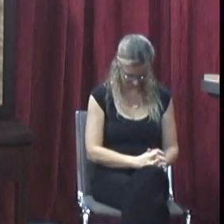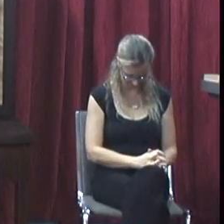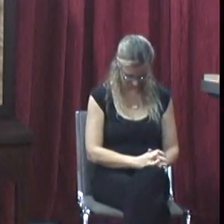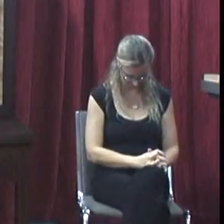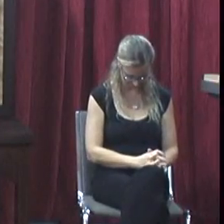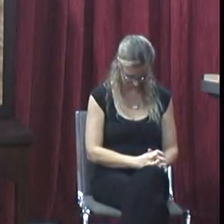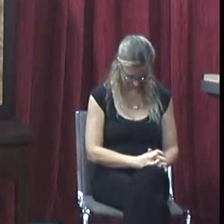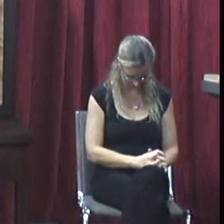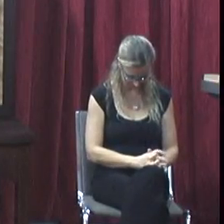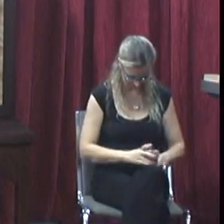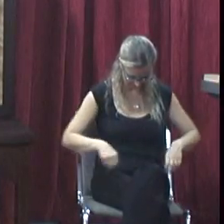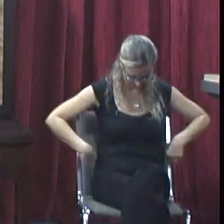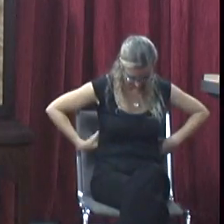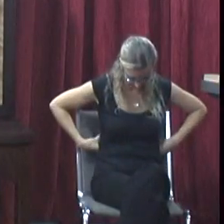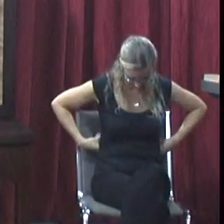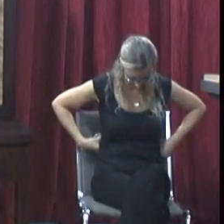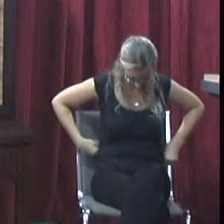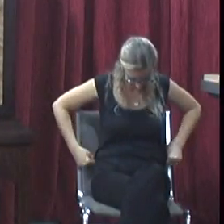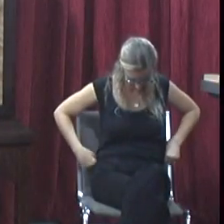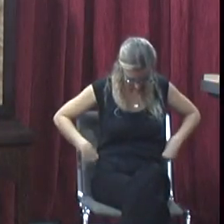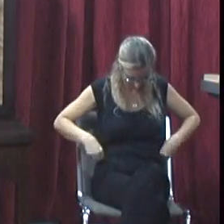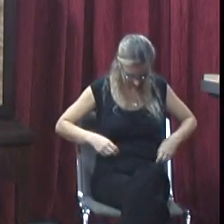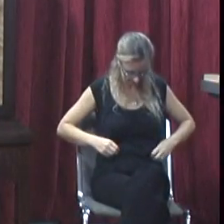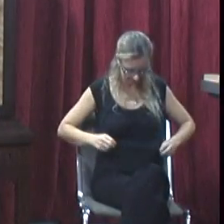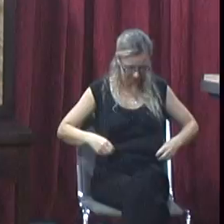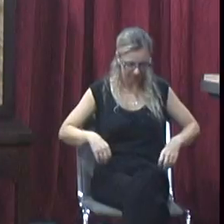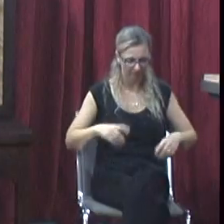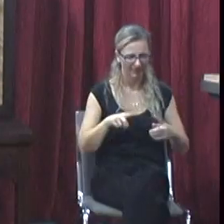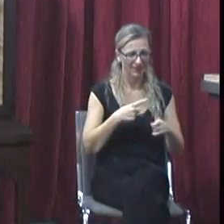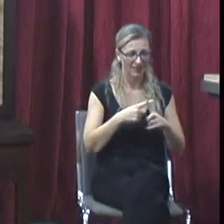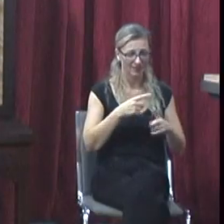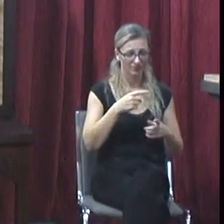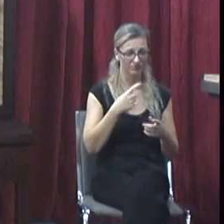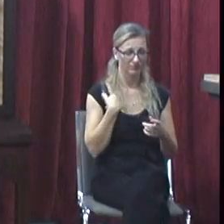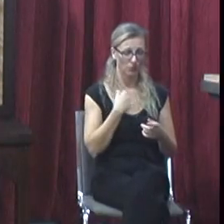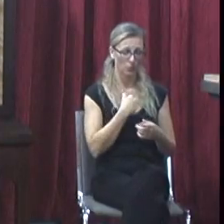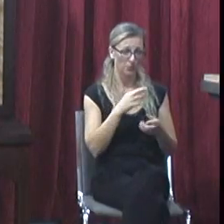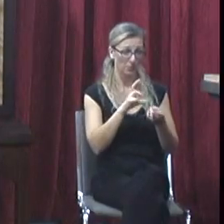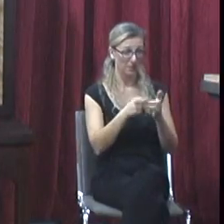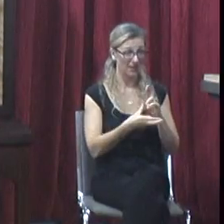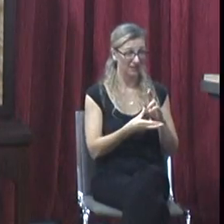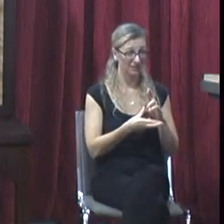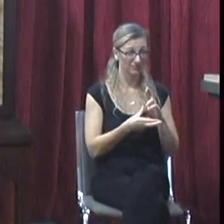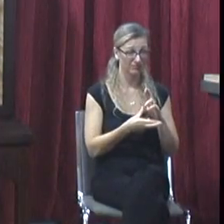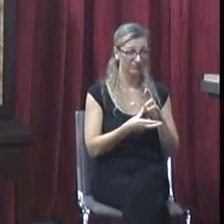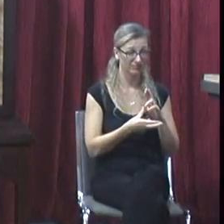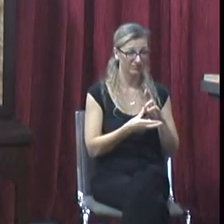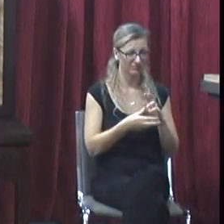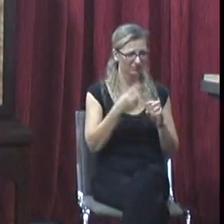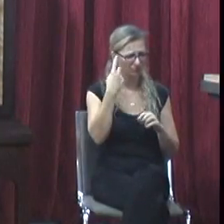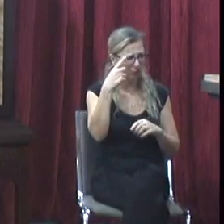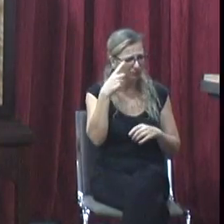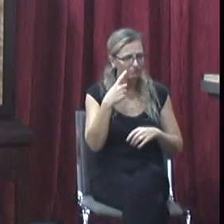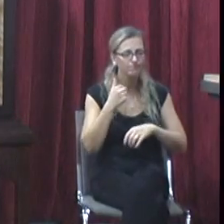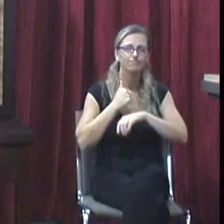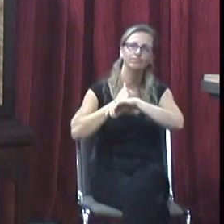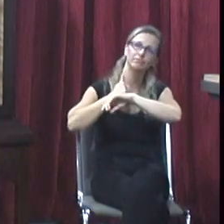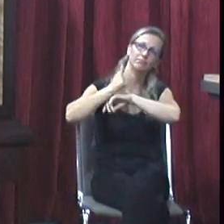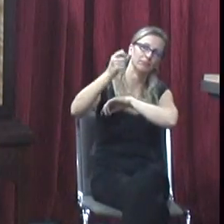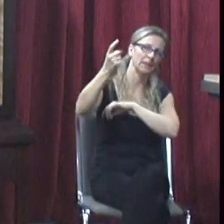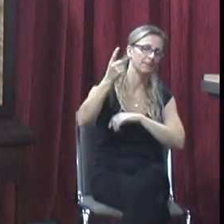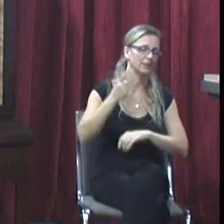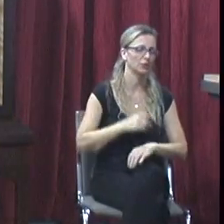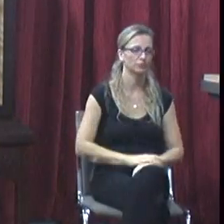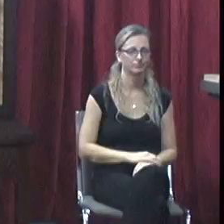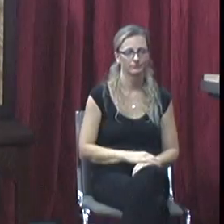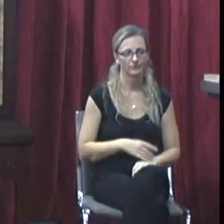And then, Father, if we've done this, we repent of blaming you or others for the struggles we're going through in life. We